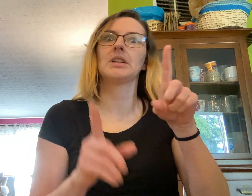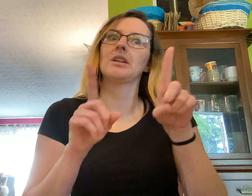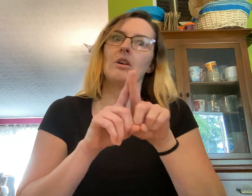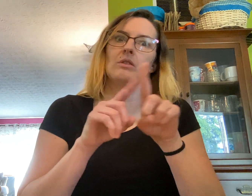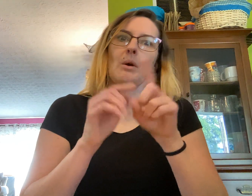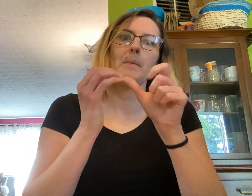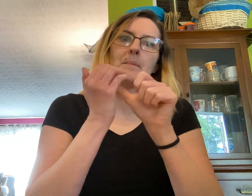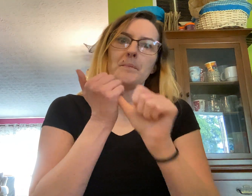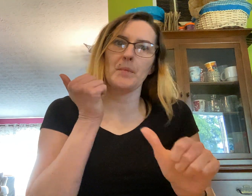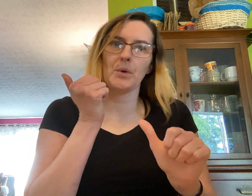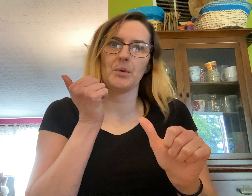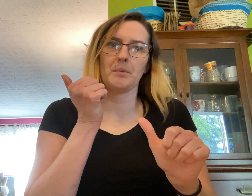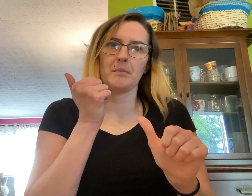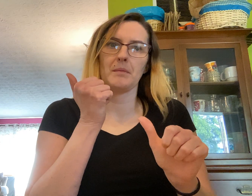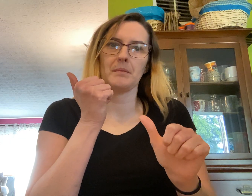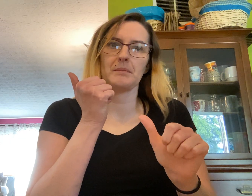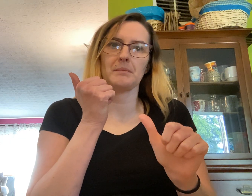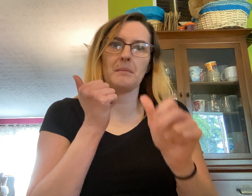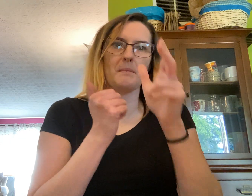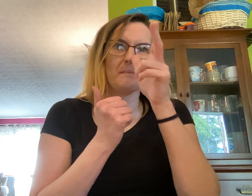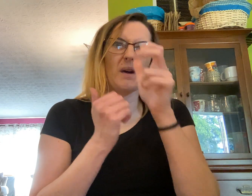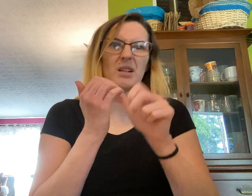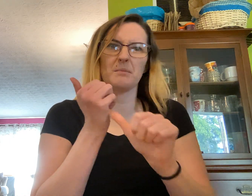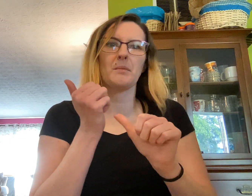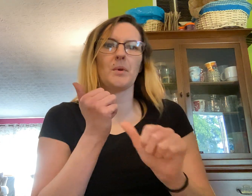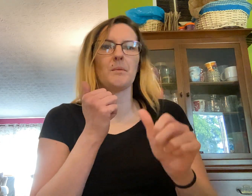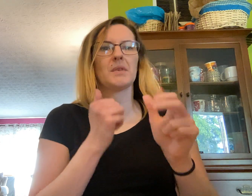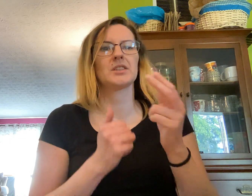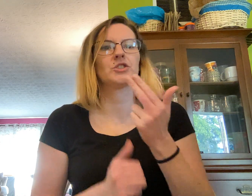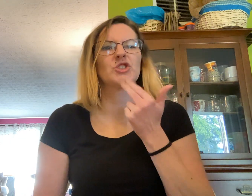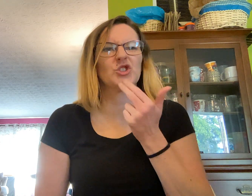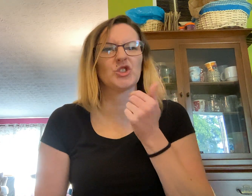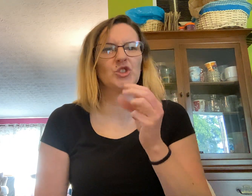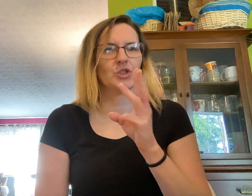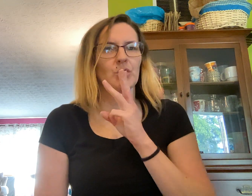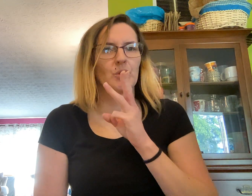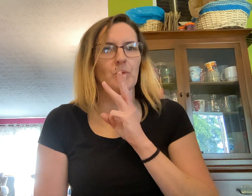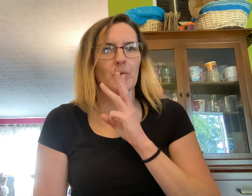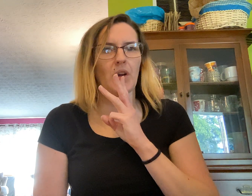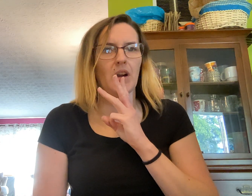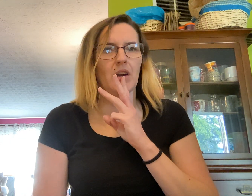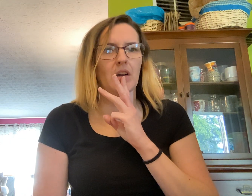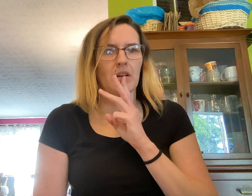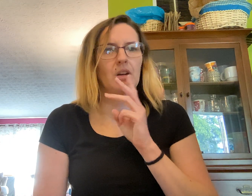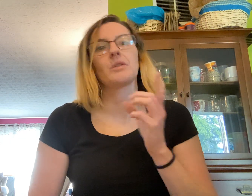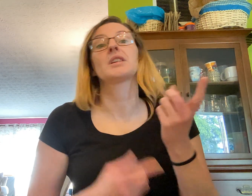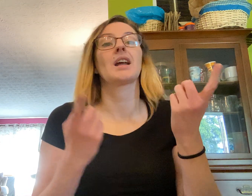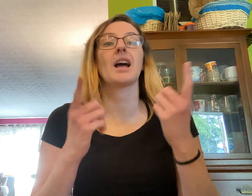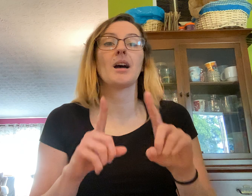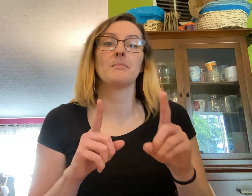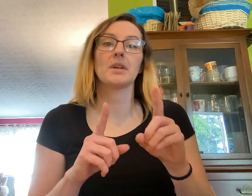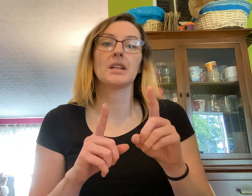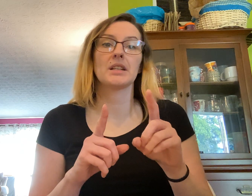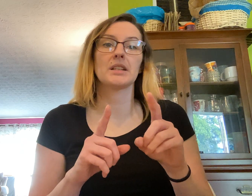is basically sugar water. That can lead to something called sooty mold, which